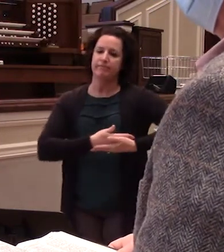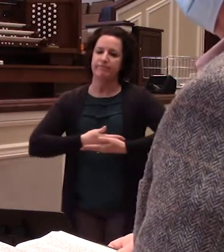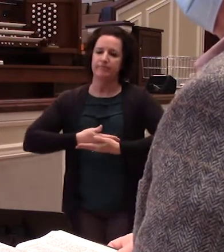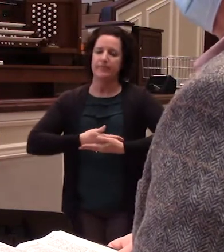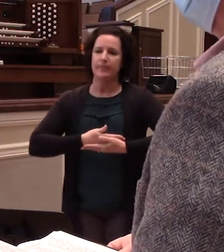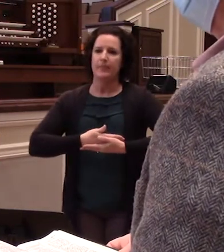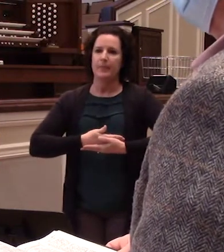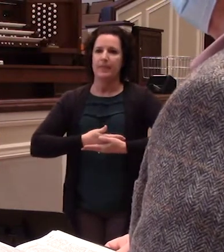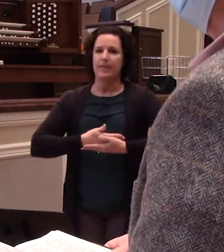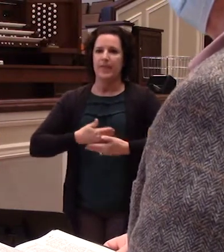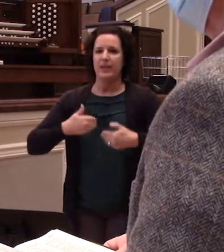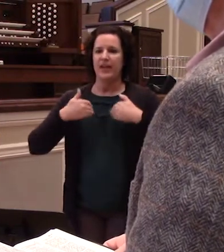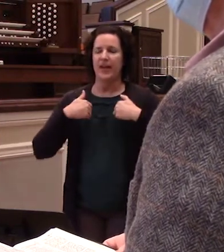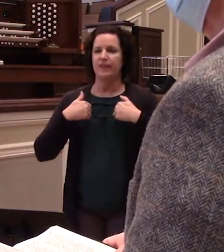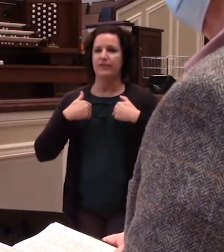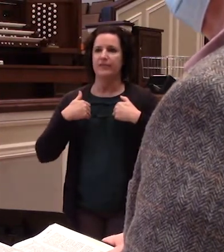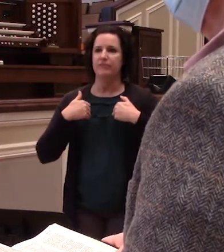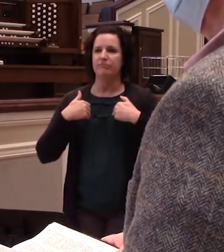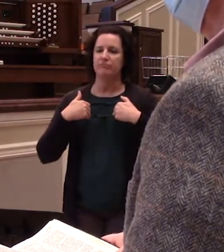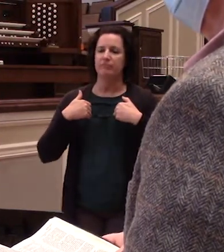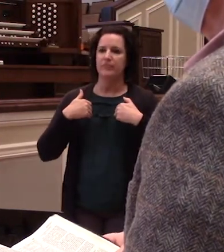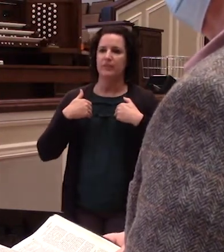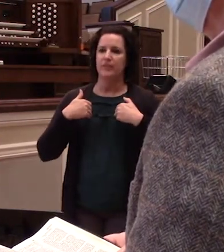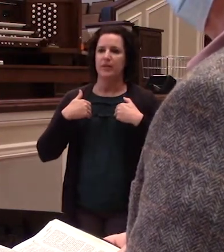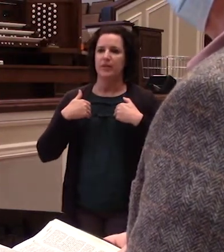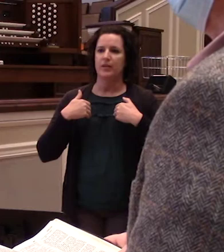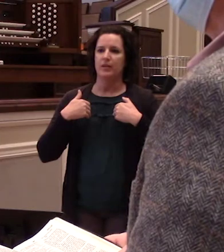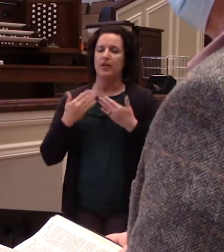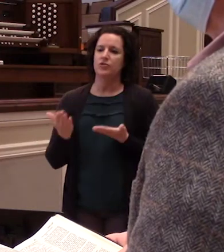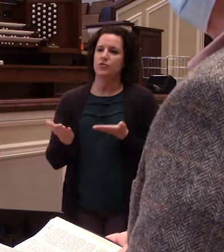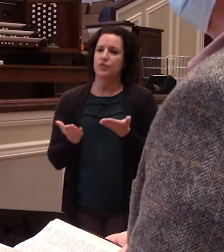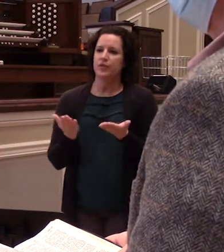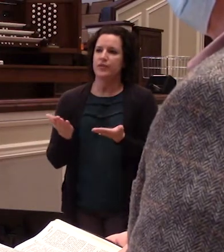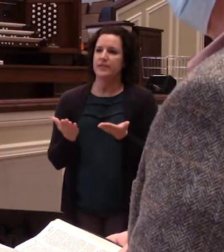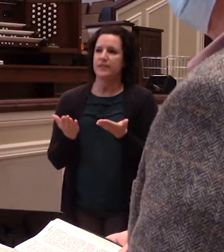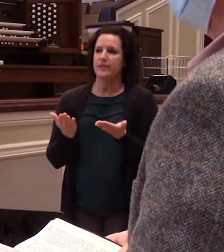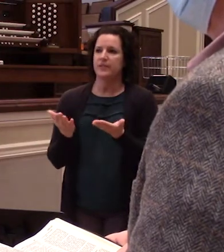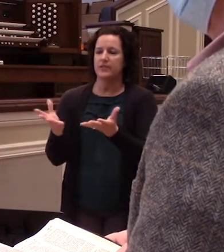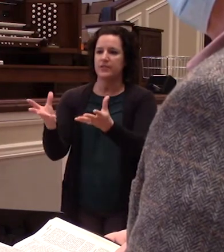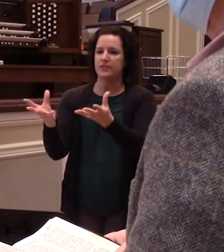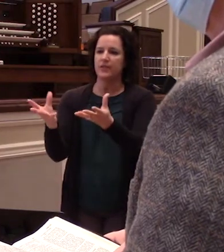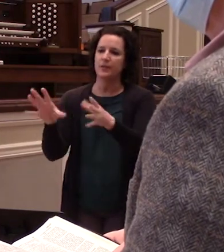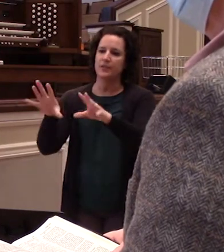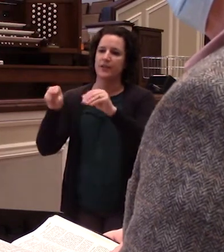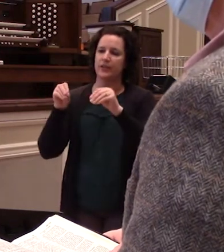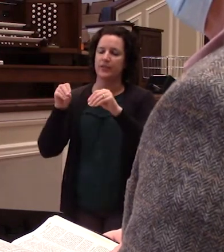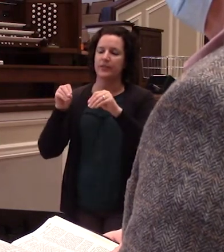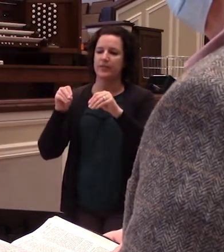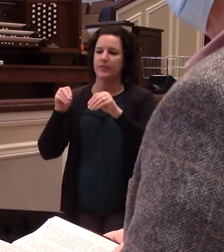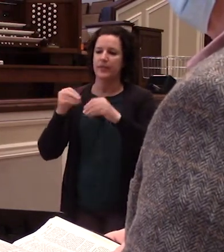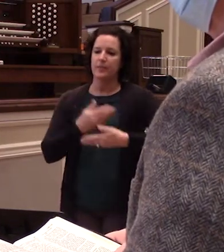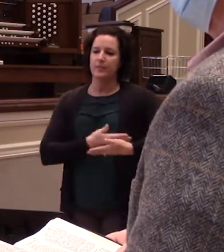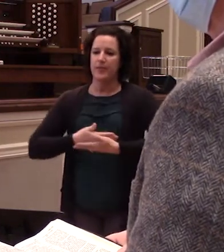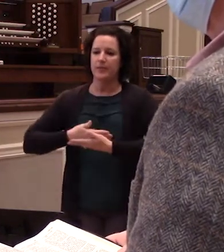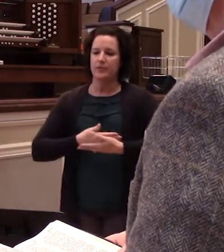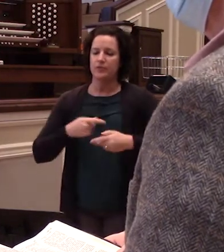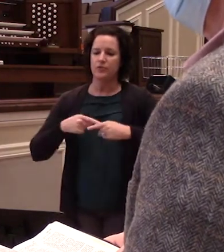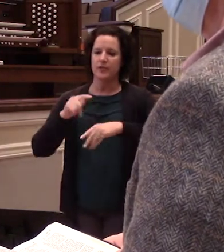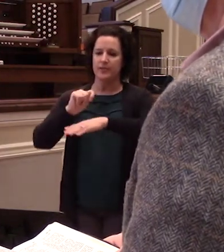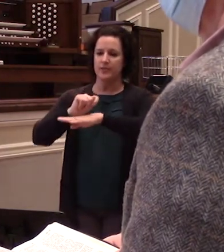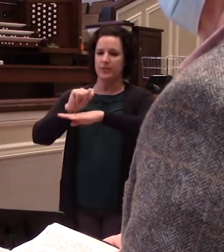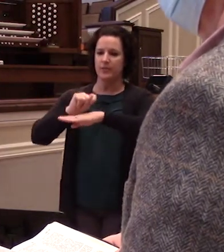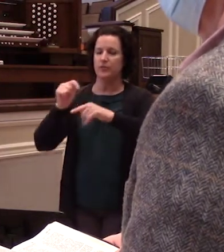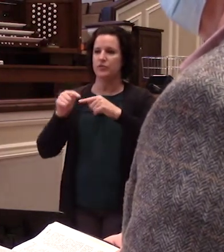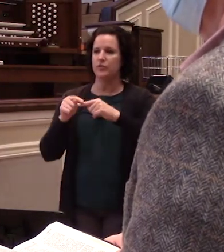they would have this ceremony, and truly devout Jews like Joseph and Mary, they would have actually gone to the temple, wanted to be in the temple